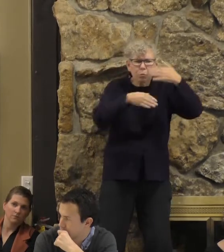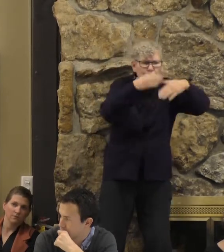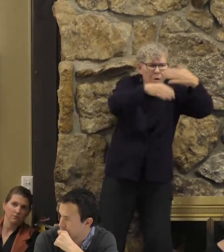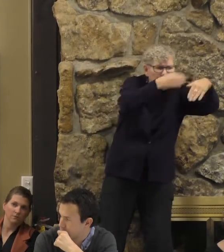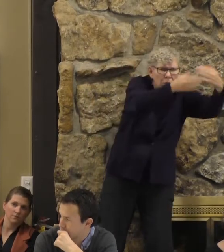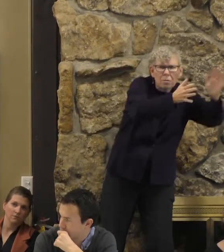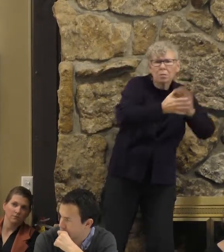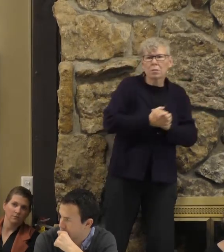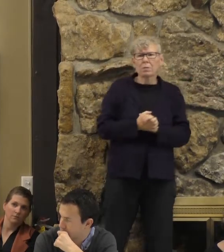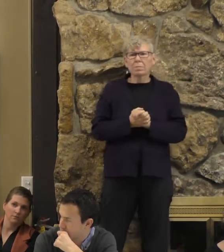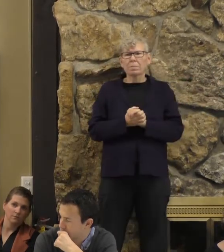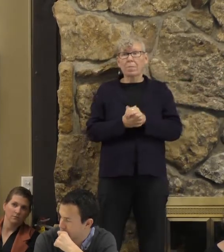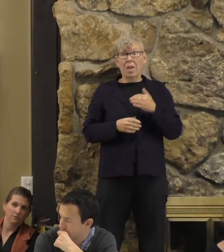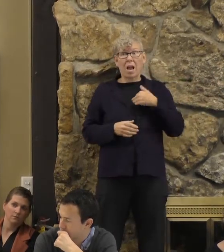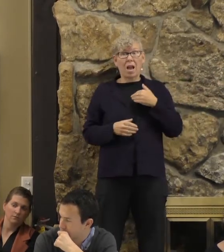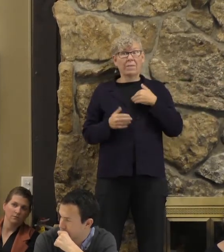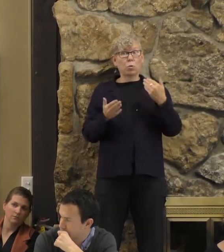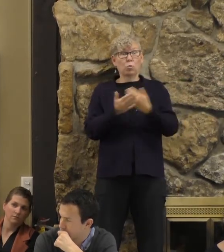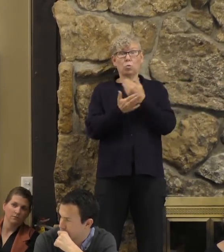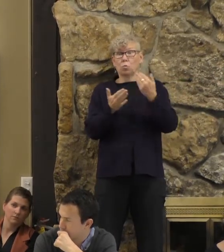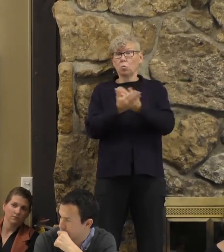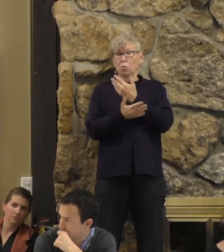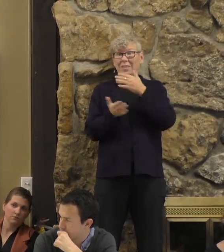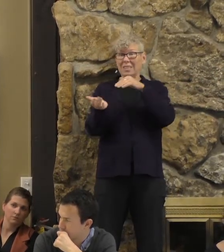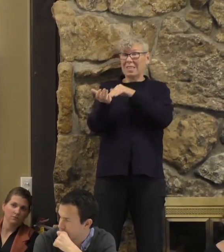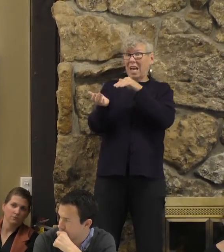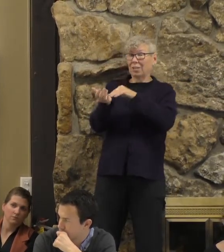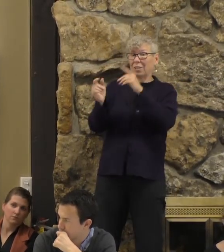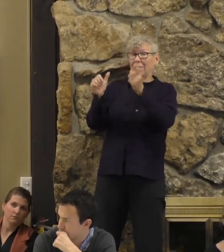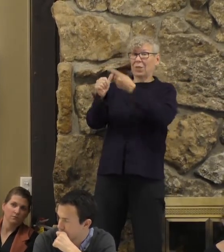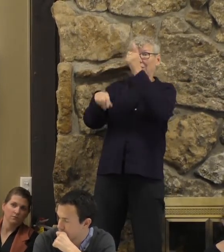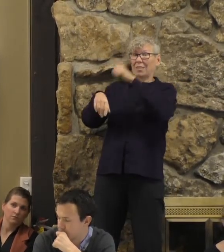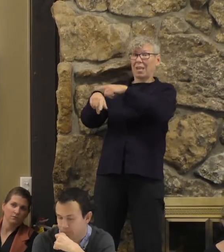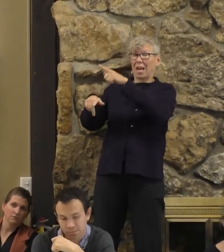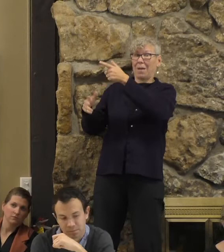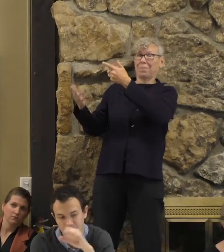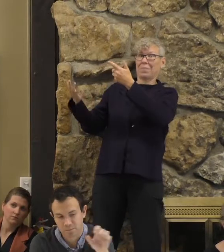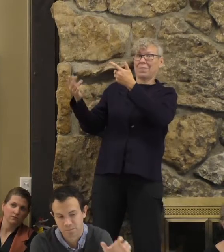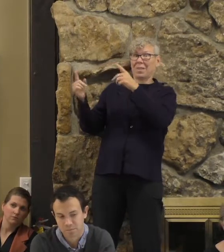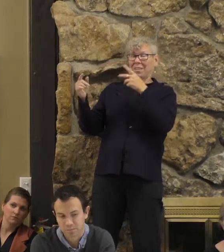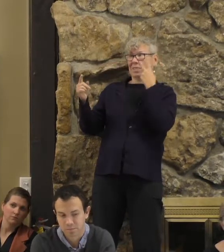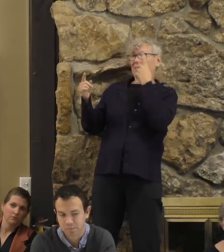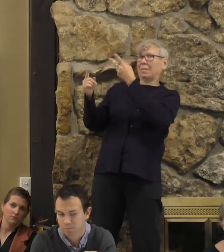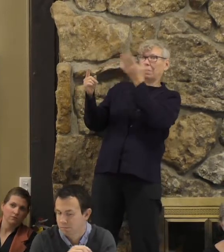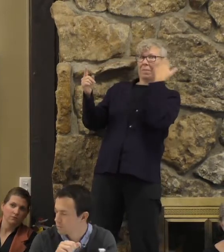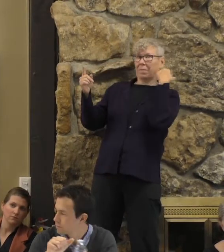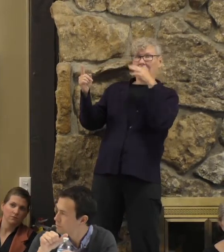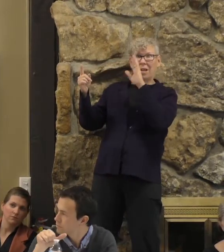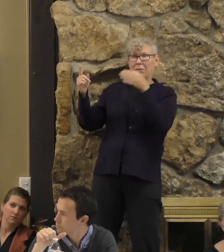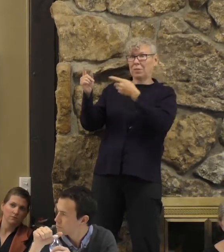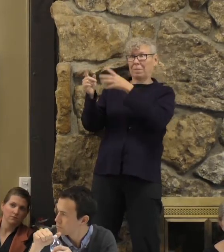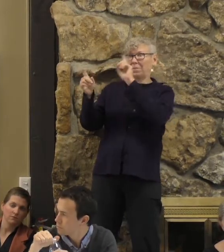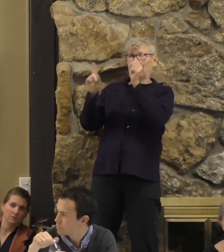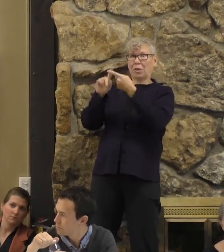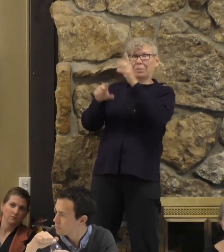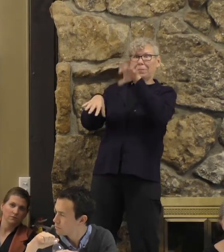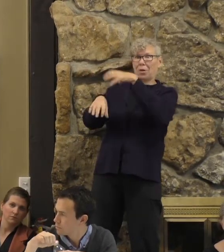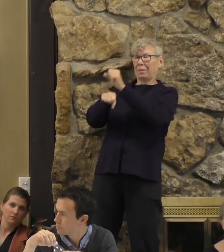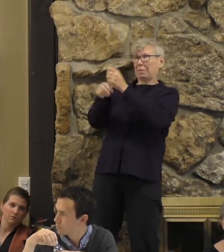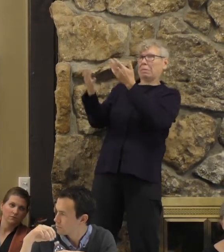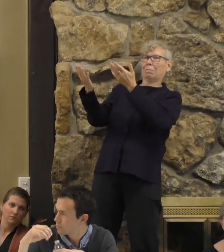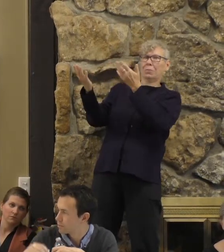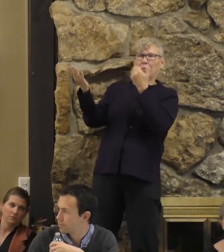new doctor and they're scheduling their first doctor's appointment. It could be that the care coordinator